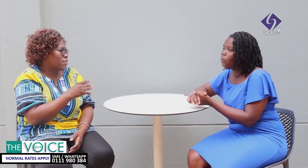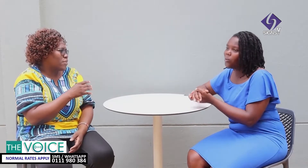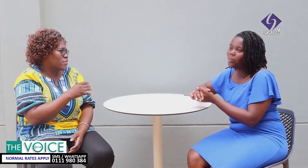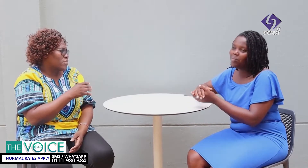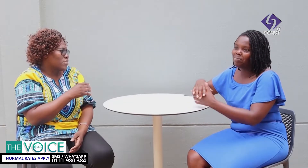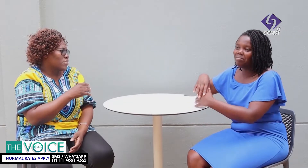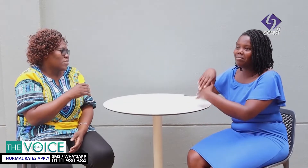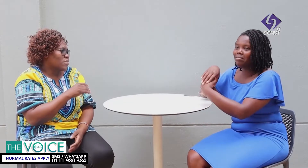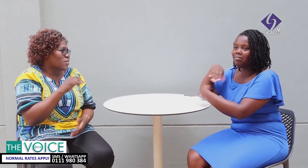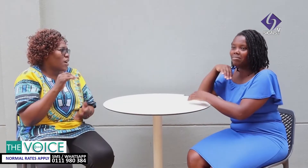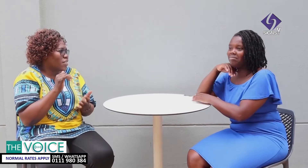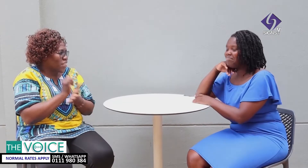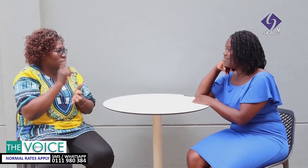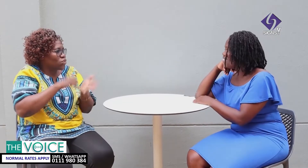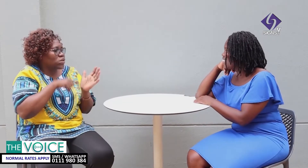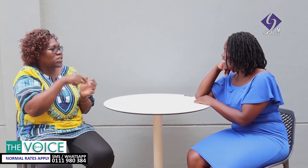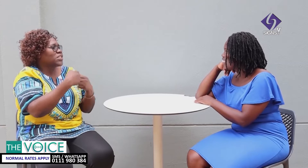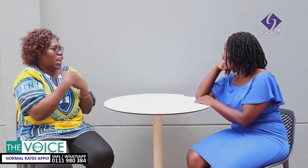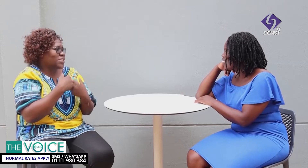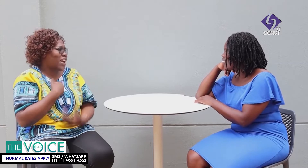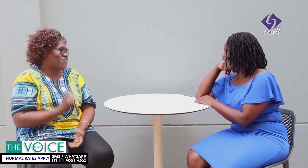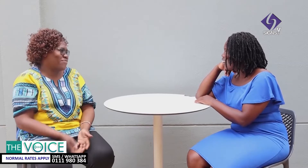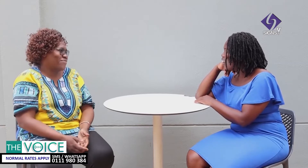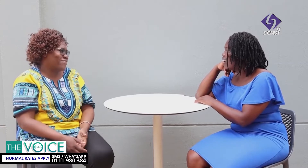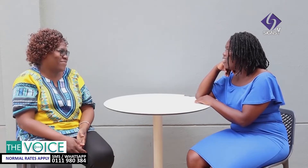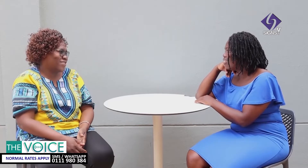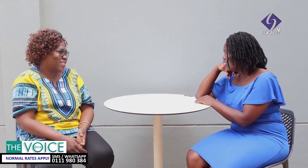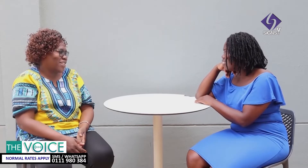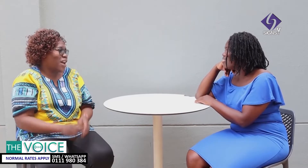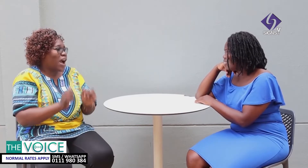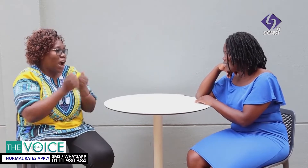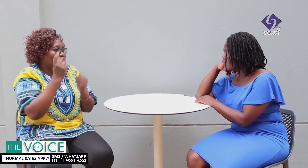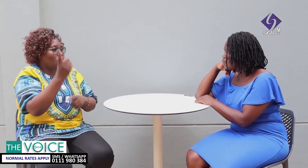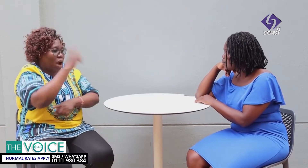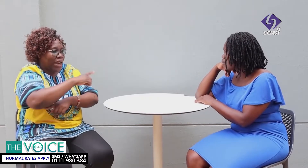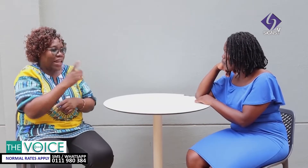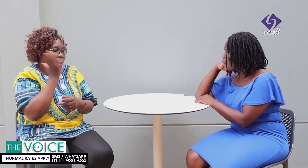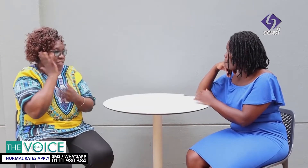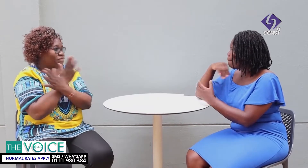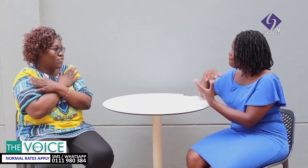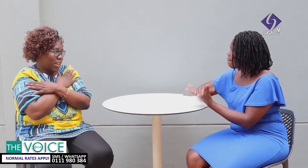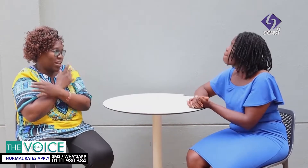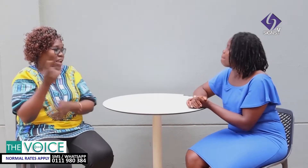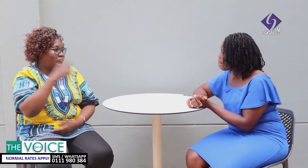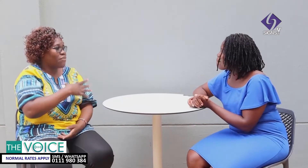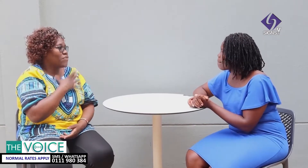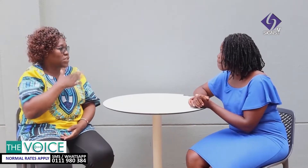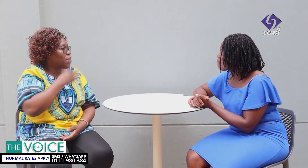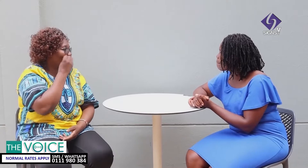That was actually a really big challenge for me. So my deaf friends would come at home to visit me for us to